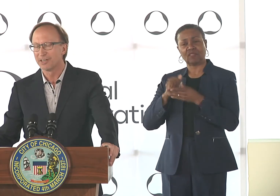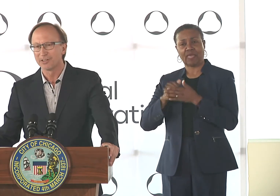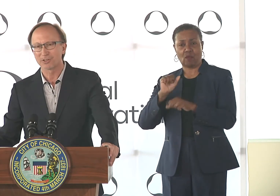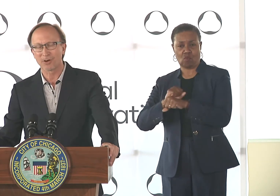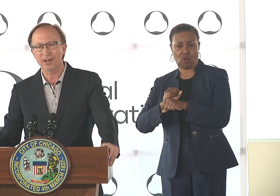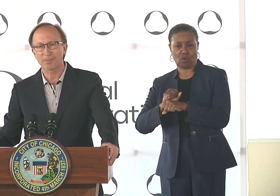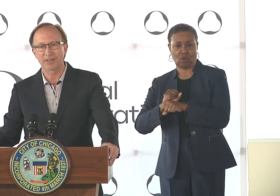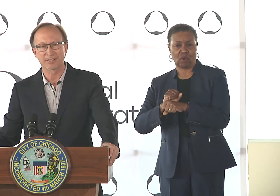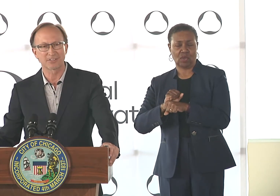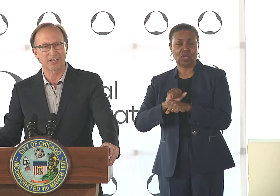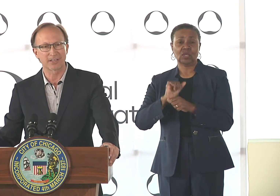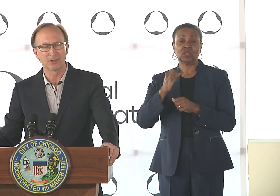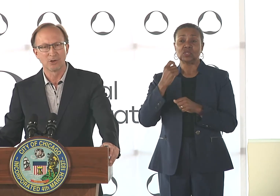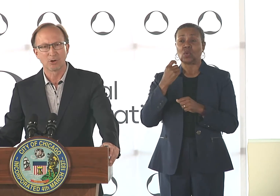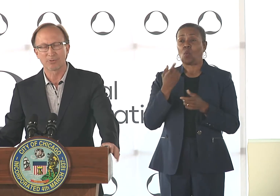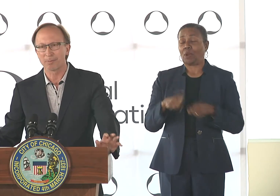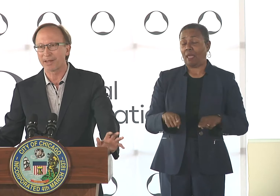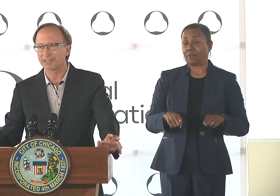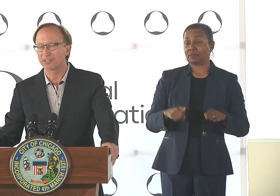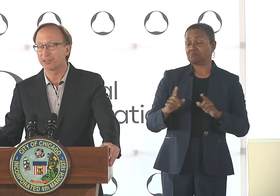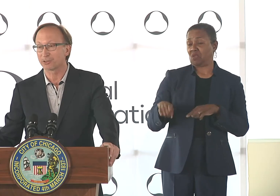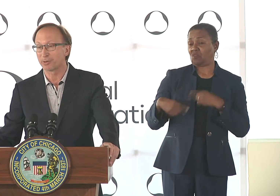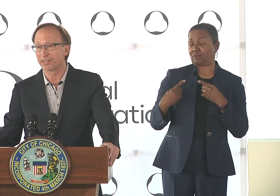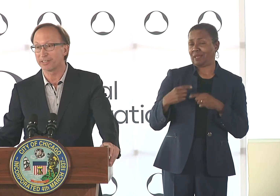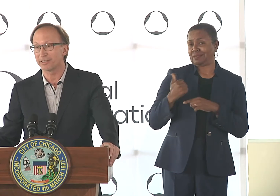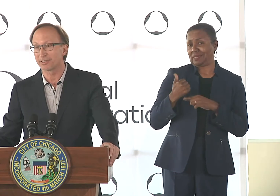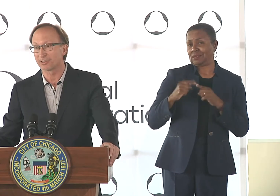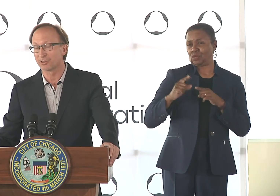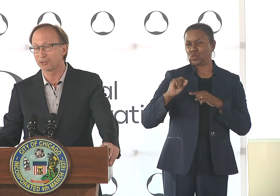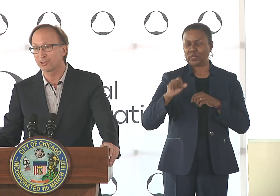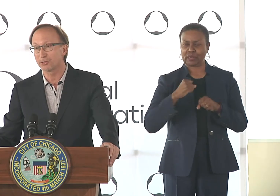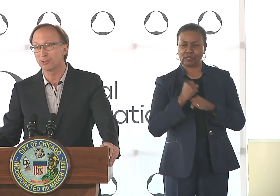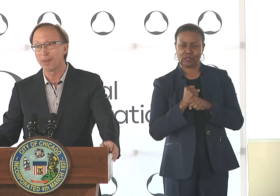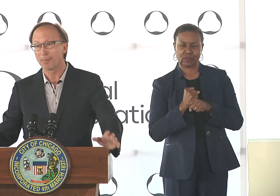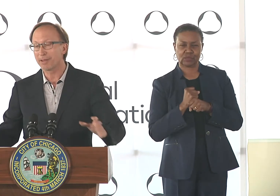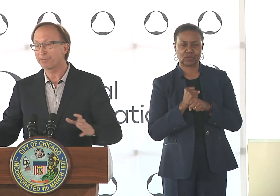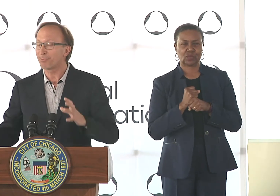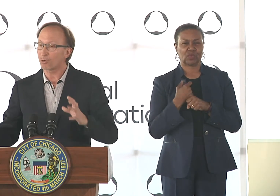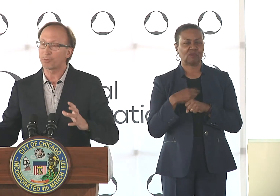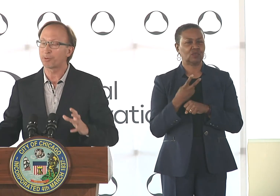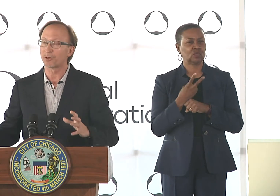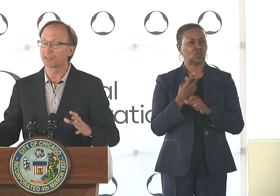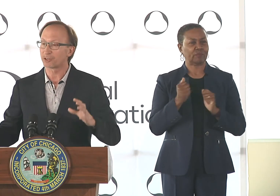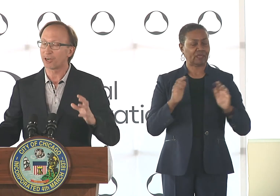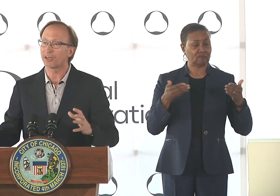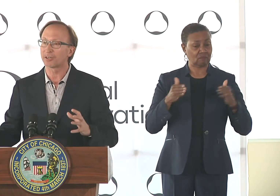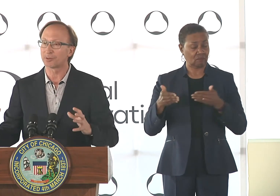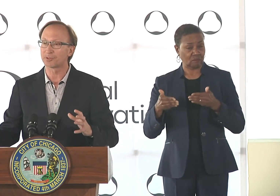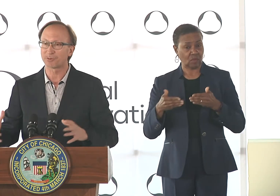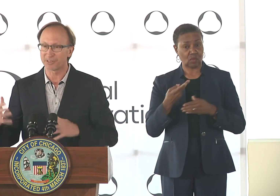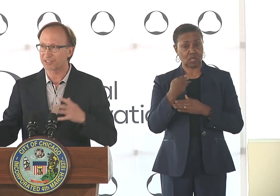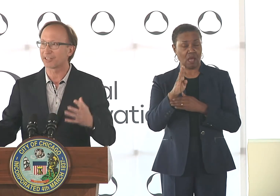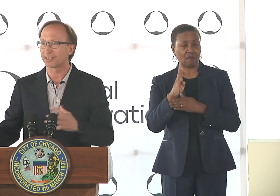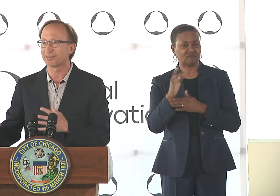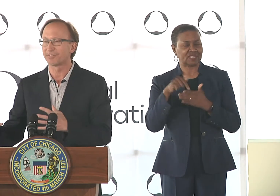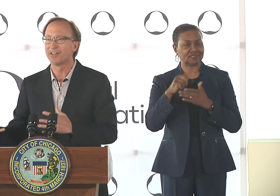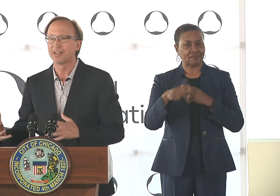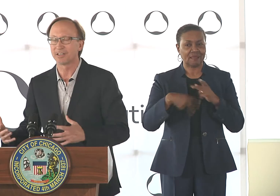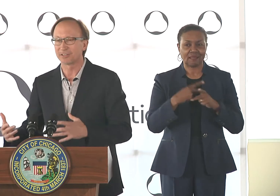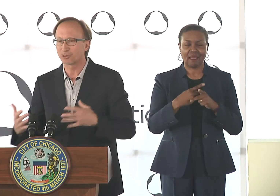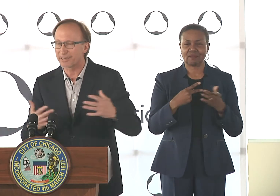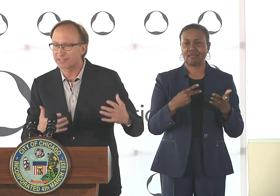just so happens that over the past 10 or 20 years, the two big focal points or hubs for this kind